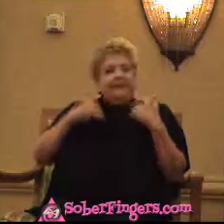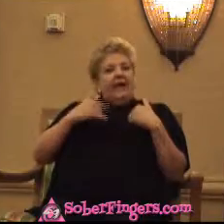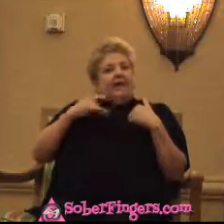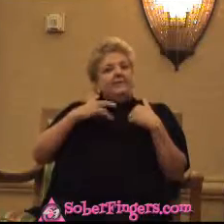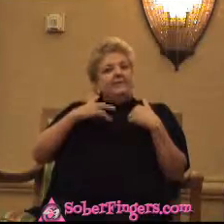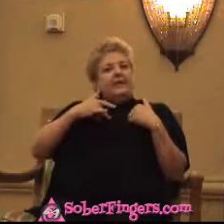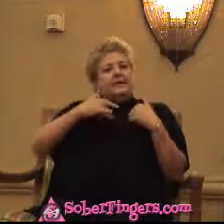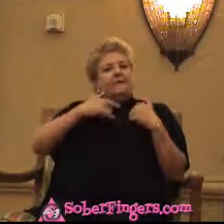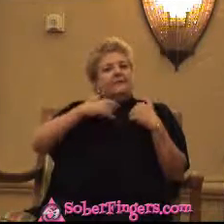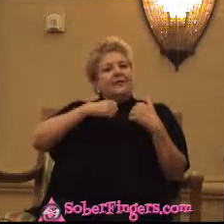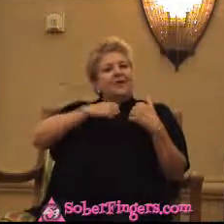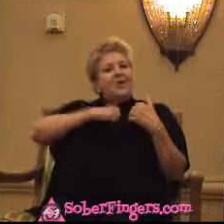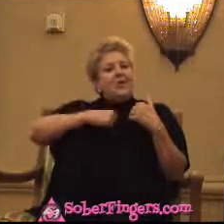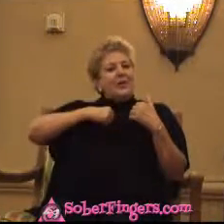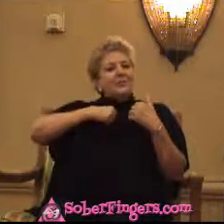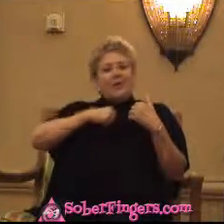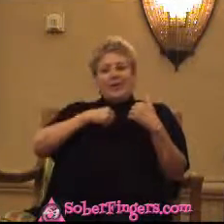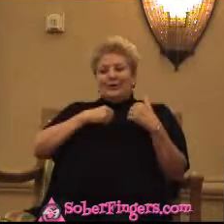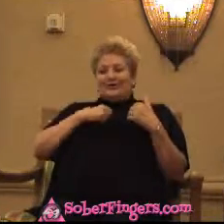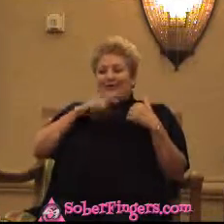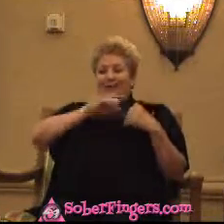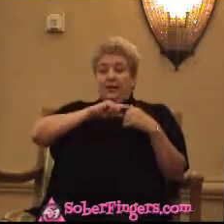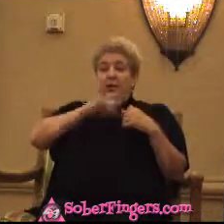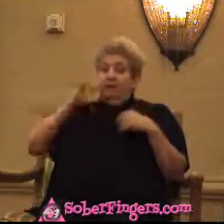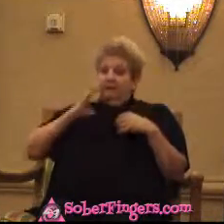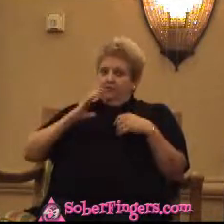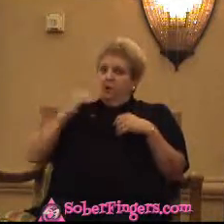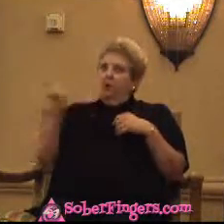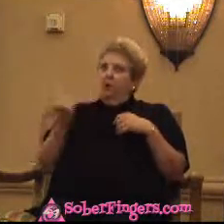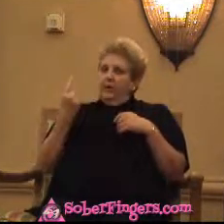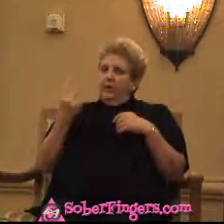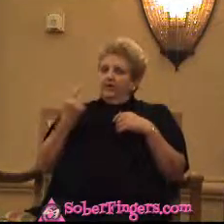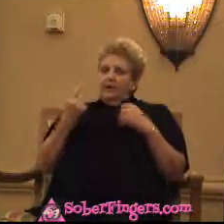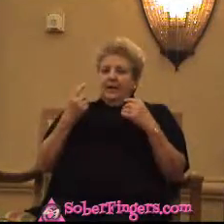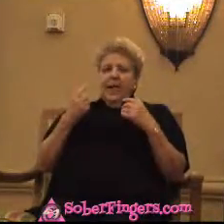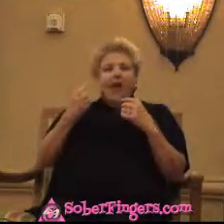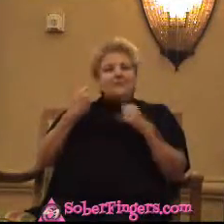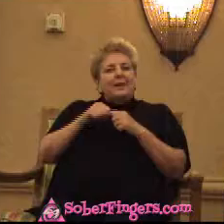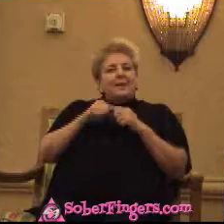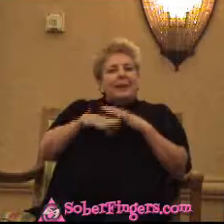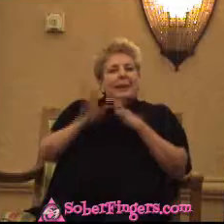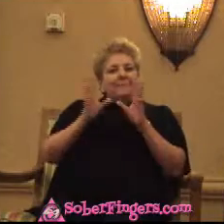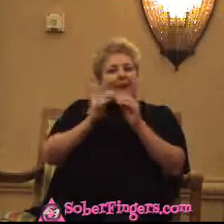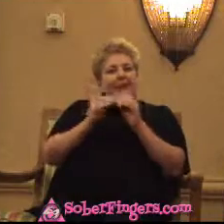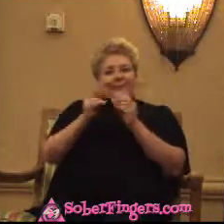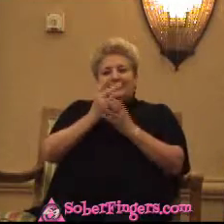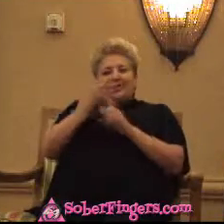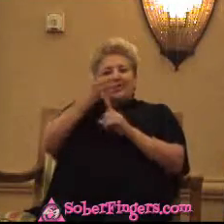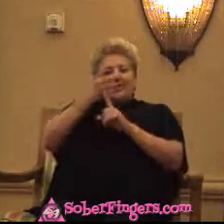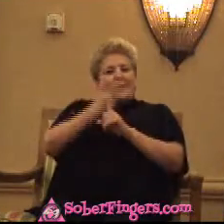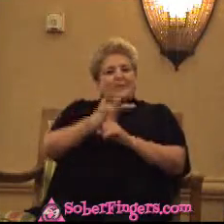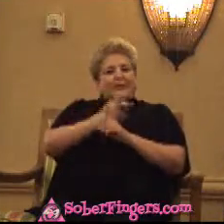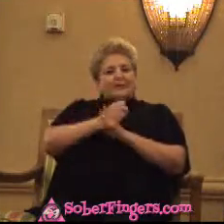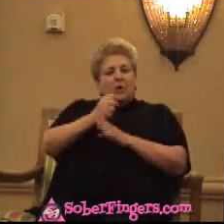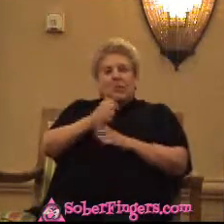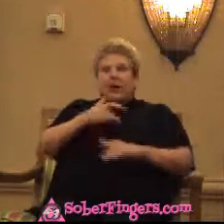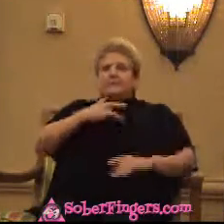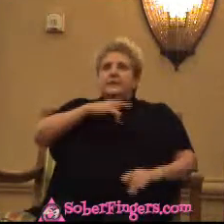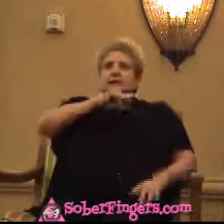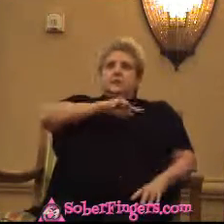guilt. I remember when I was new, I was in a meeting when I was about 3 months sober, and the subject was guilt, and I had a tinge of guilt for